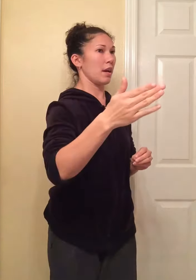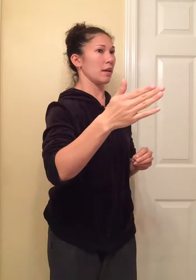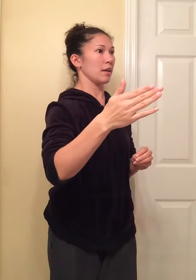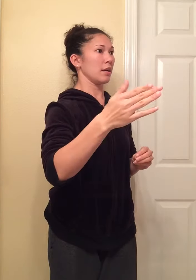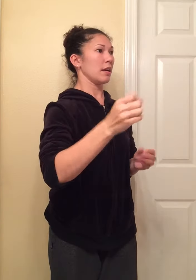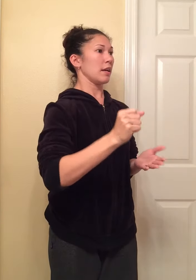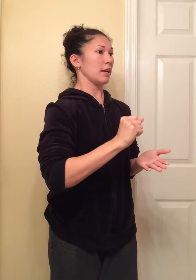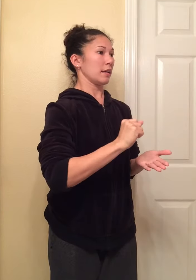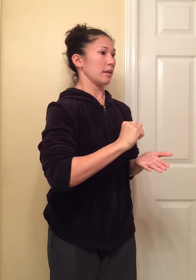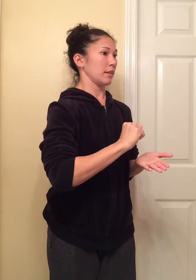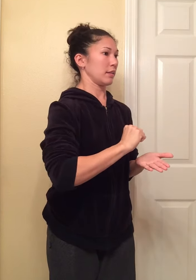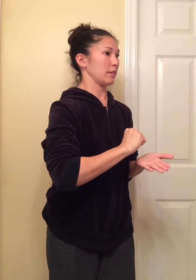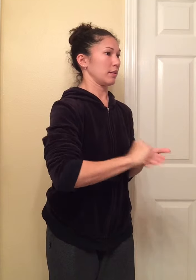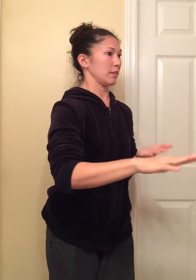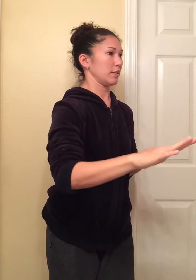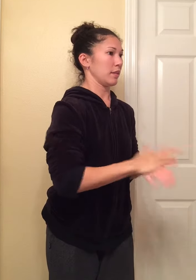They can devastate an area.